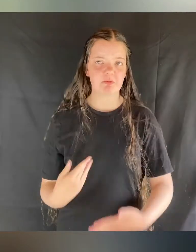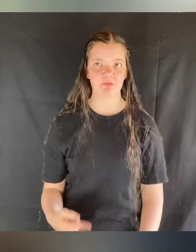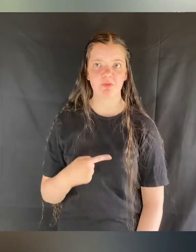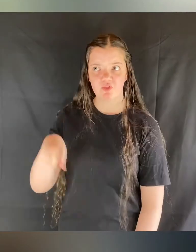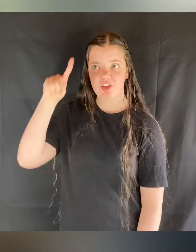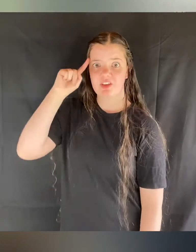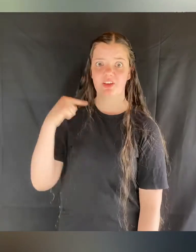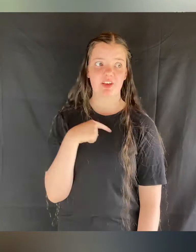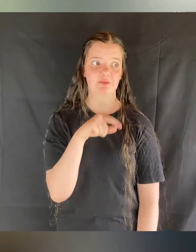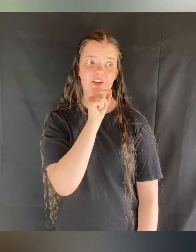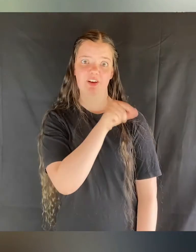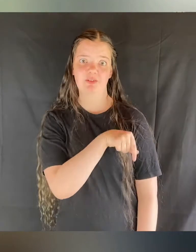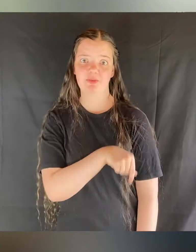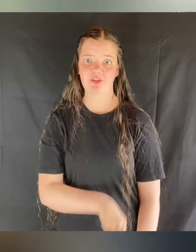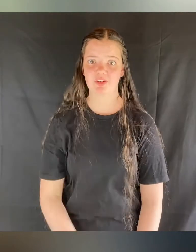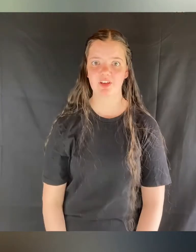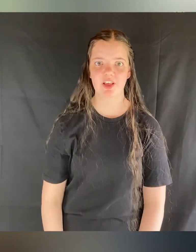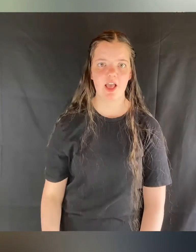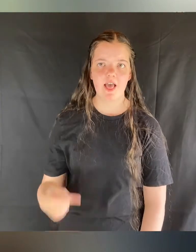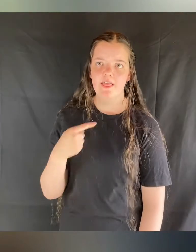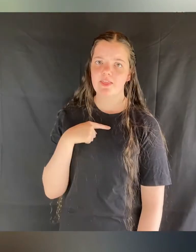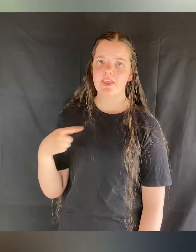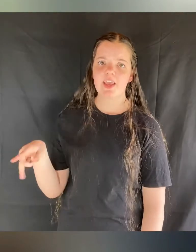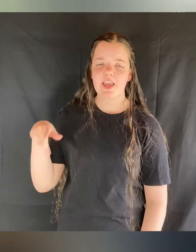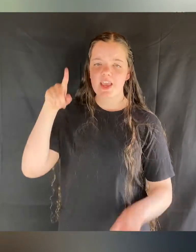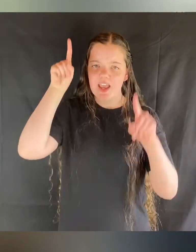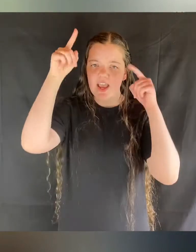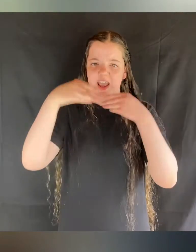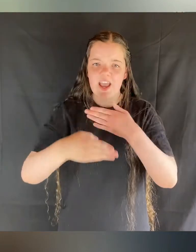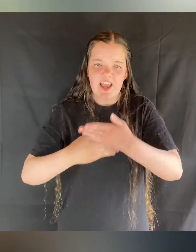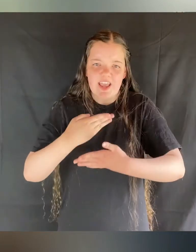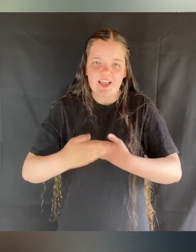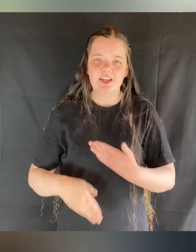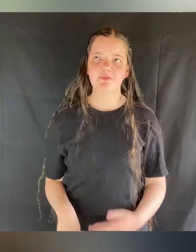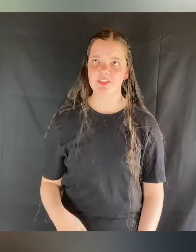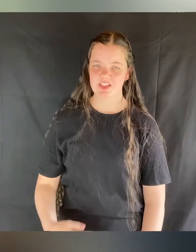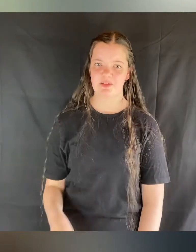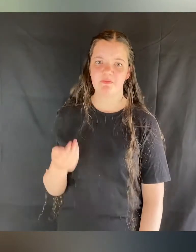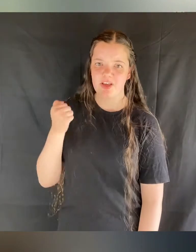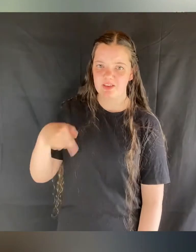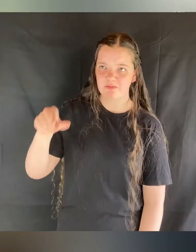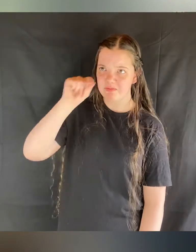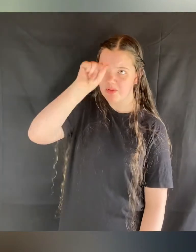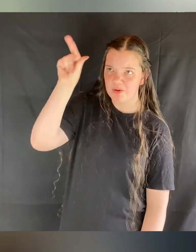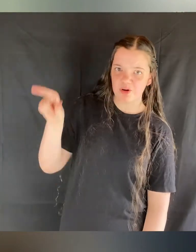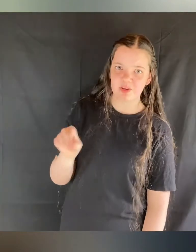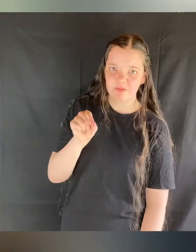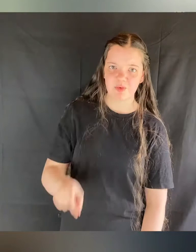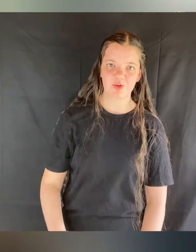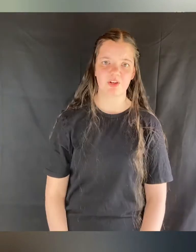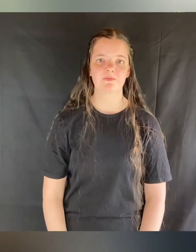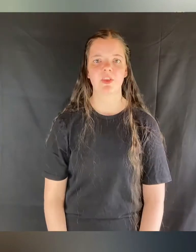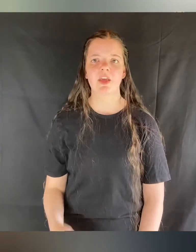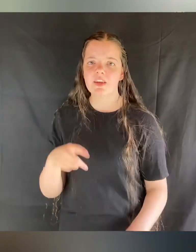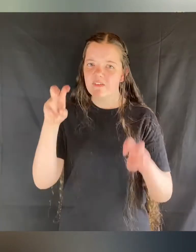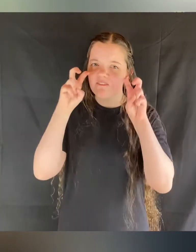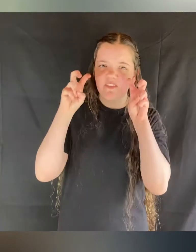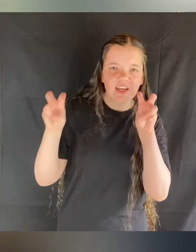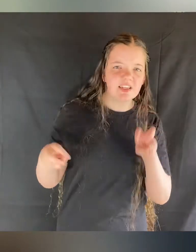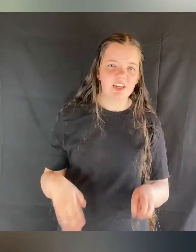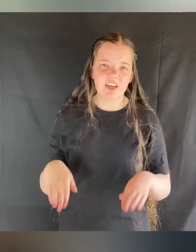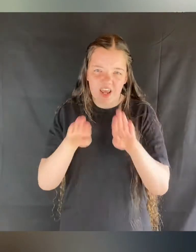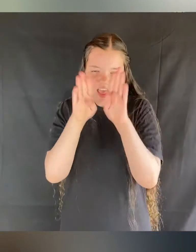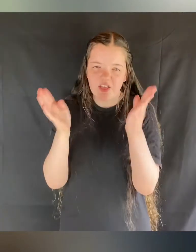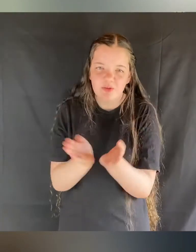am a crackpot, that the alien had been sent by those in power on the moon to find an earthborn garden